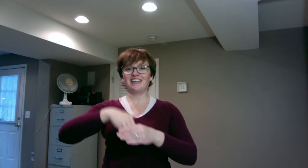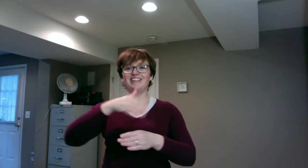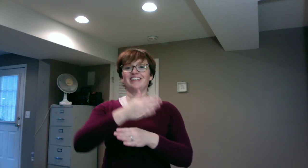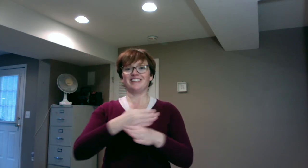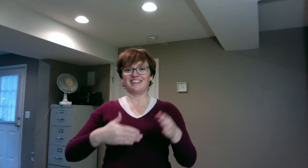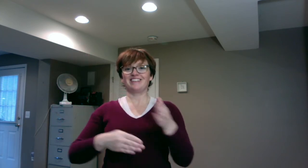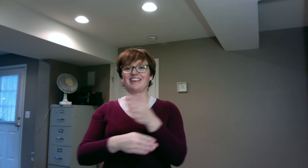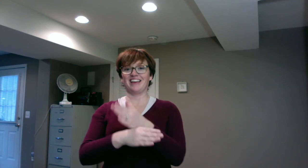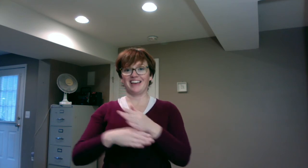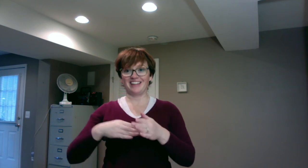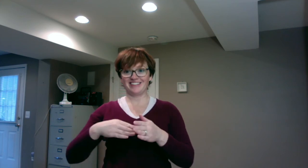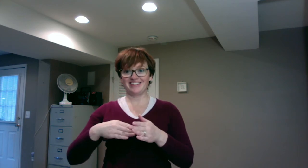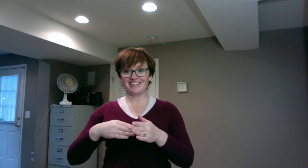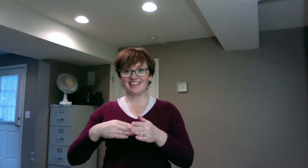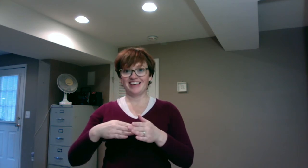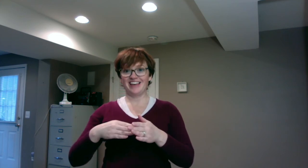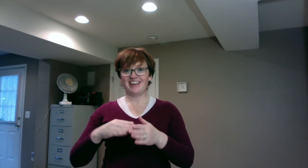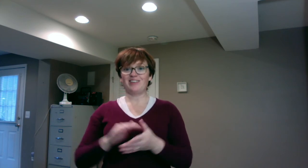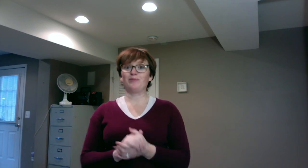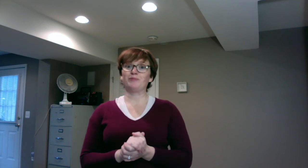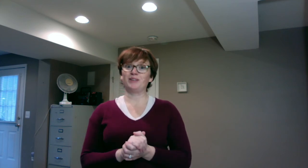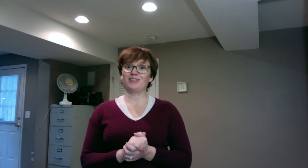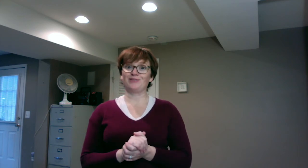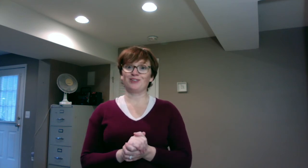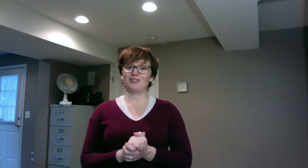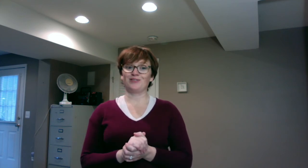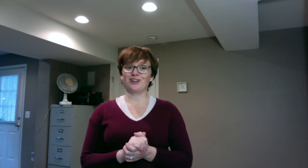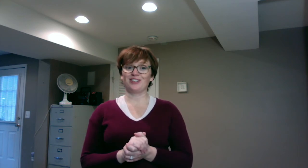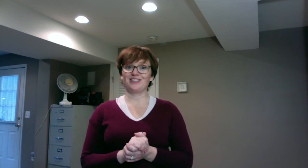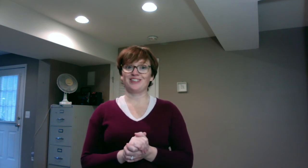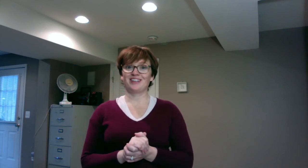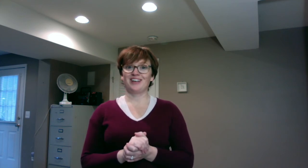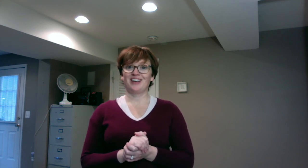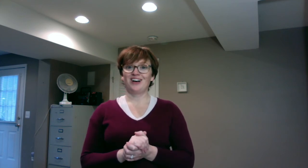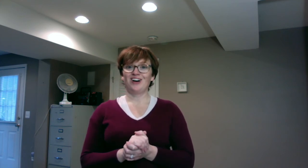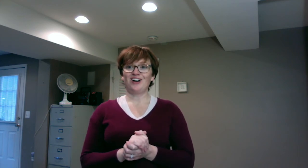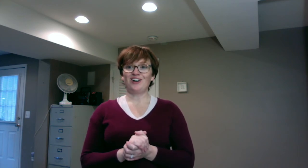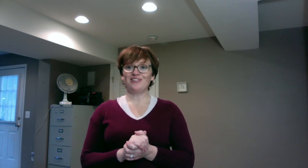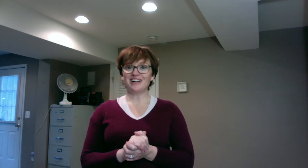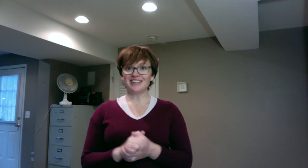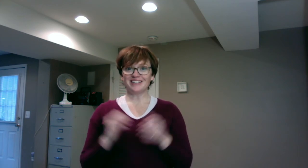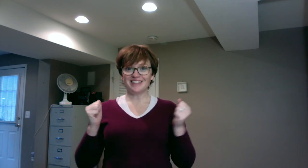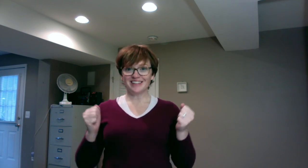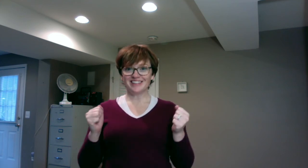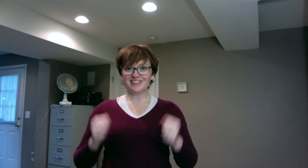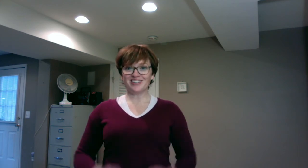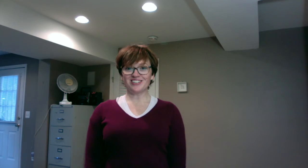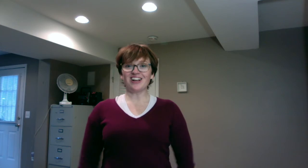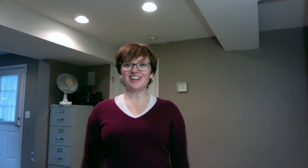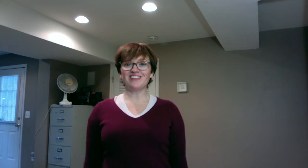in his hands. And then we repeat the first verse. All right, let's give it a try. Here we go.